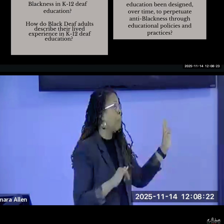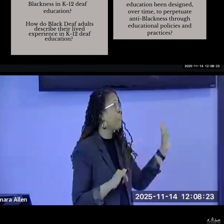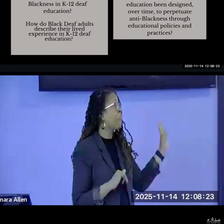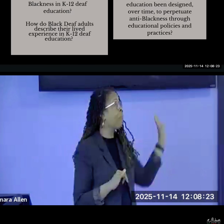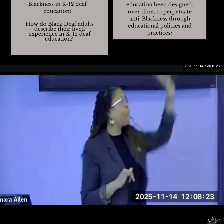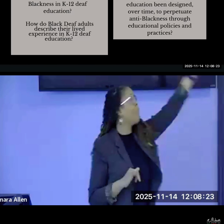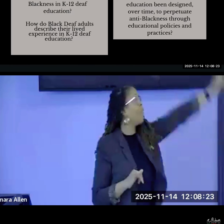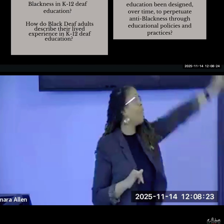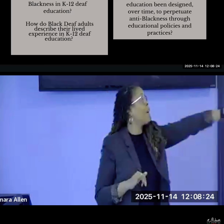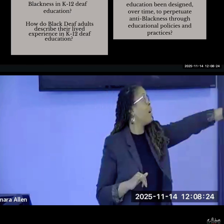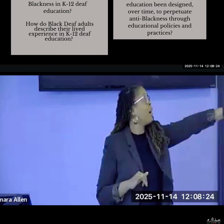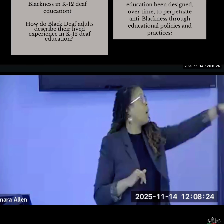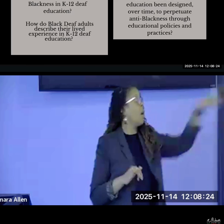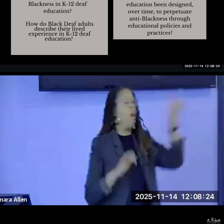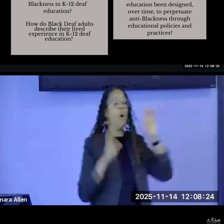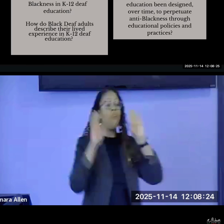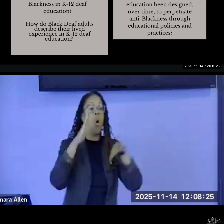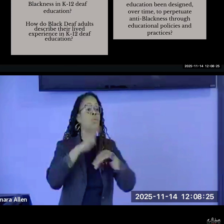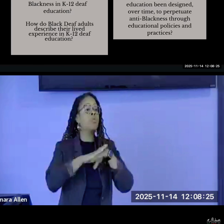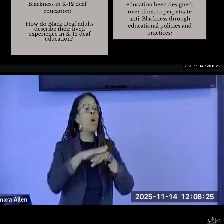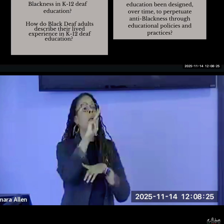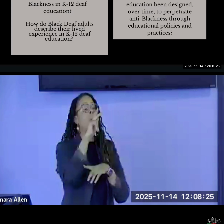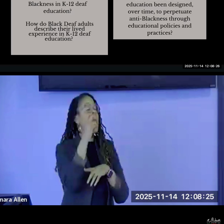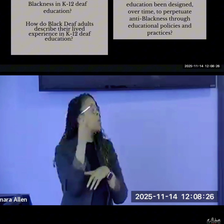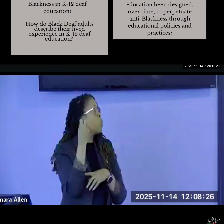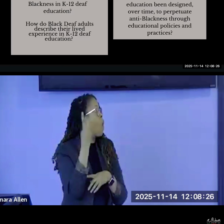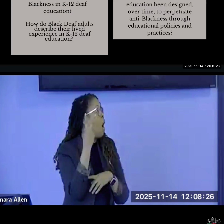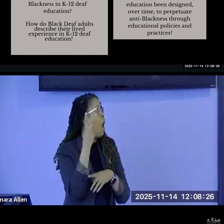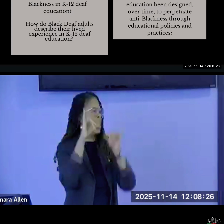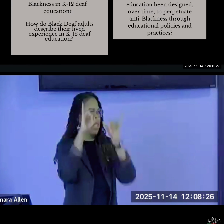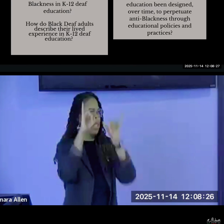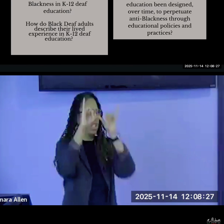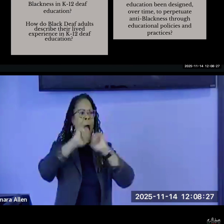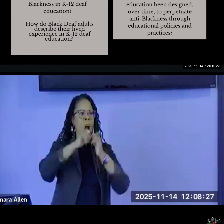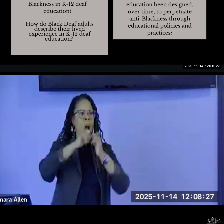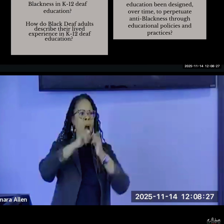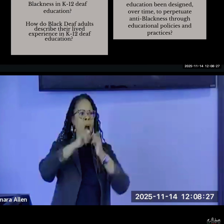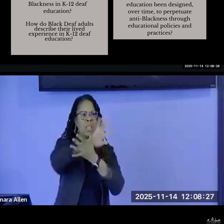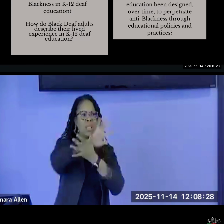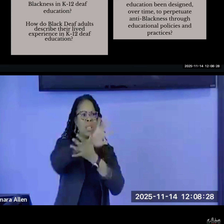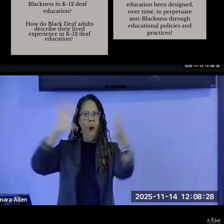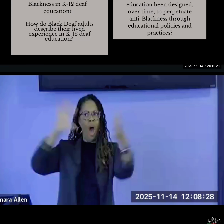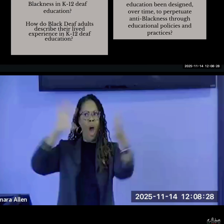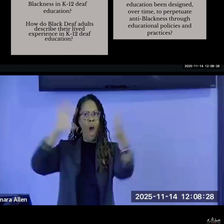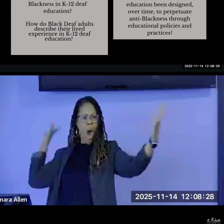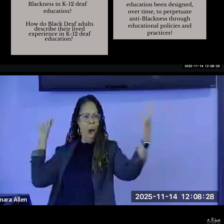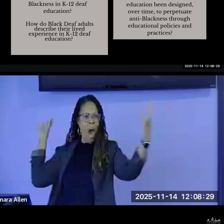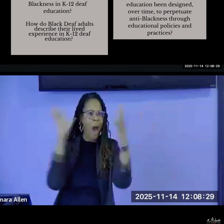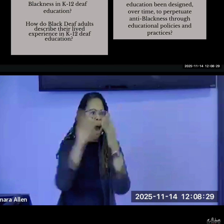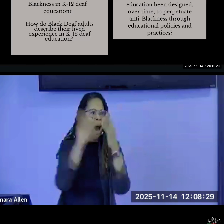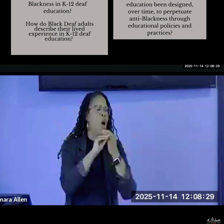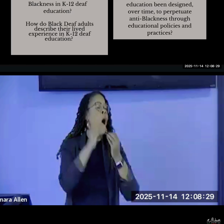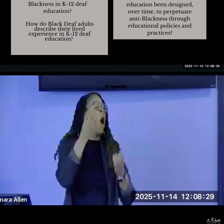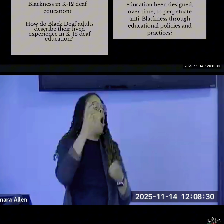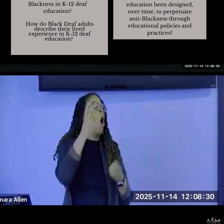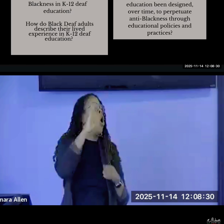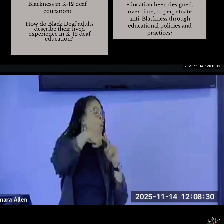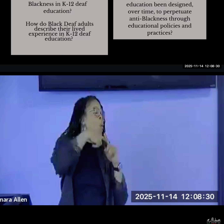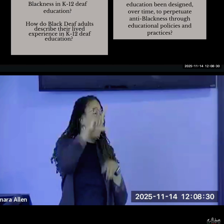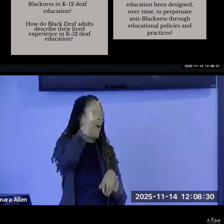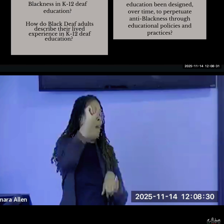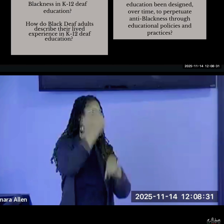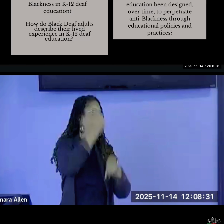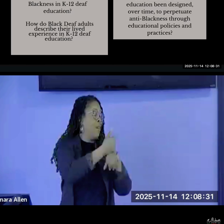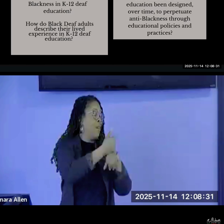their schools? My second question focuses on K-12 deaf education being